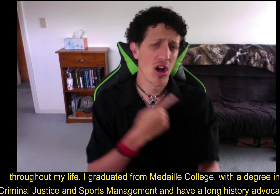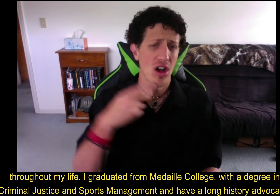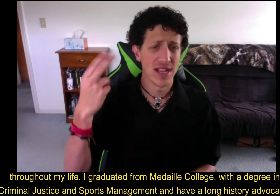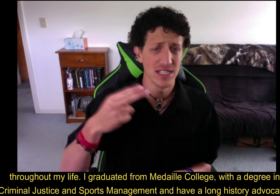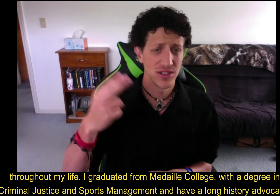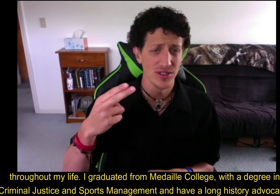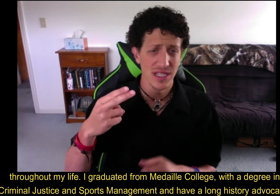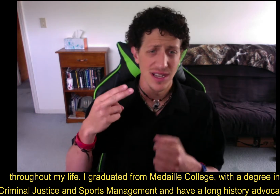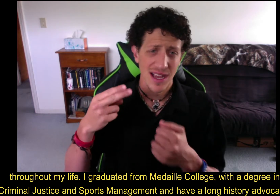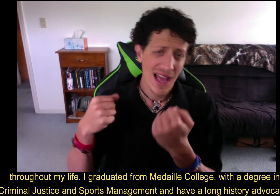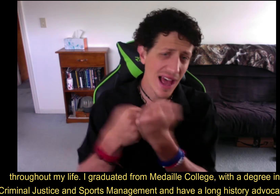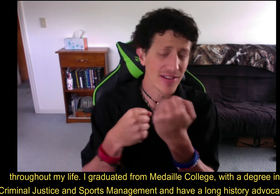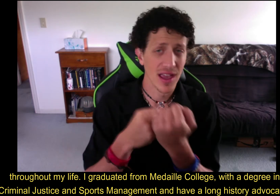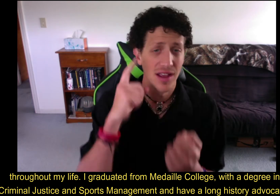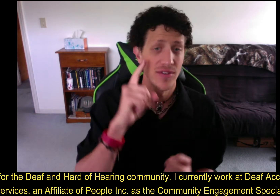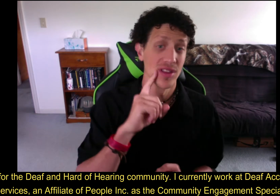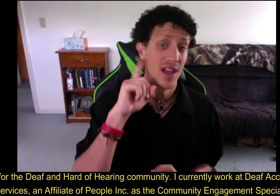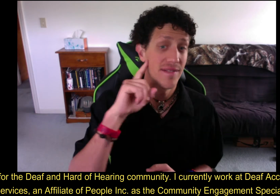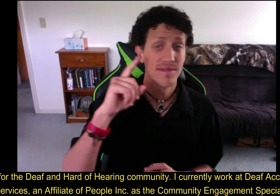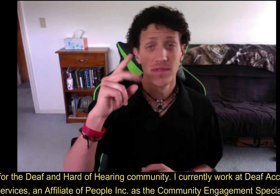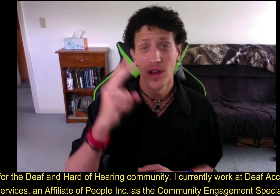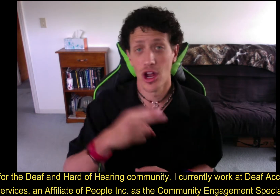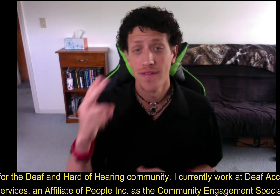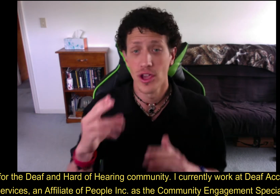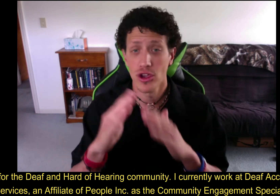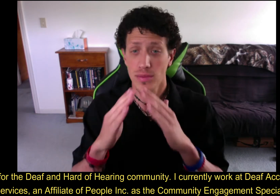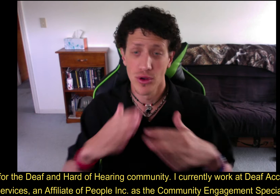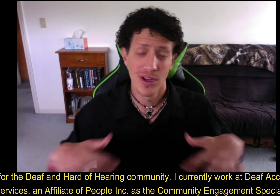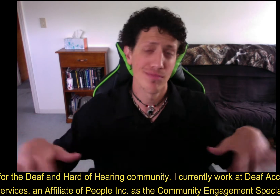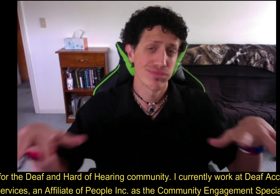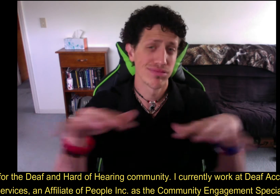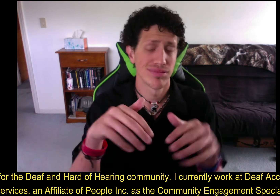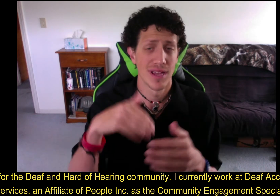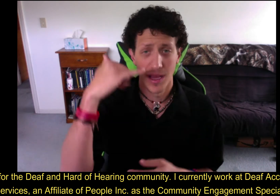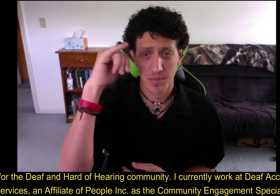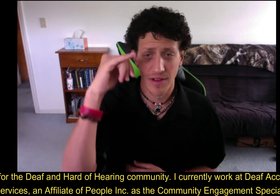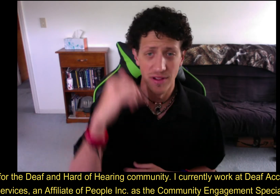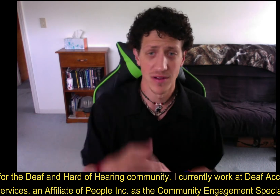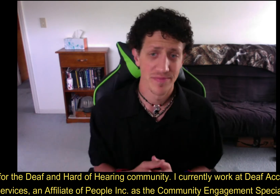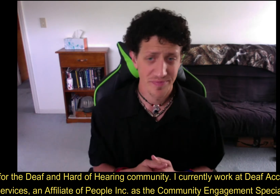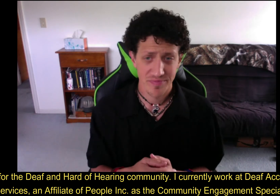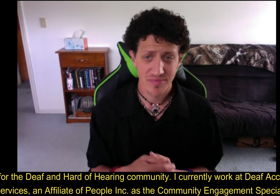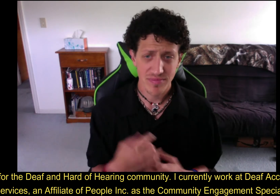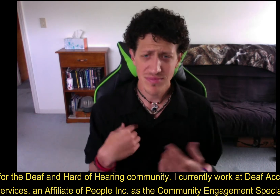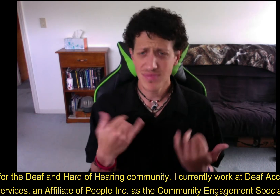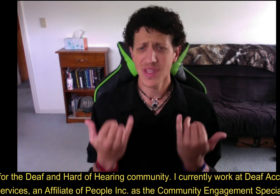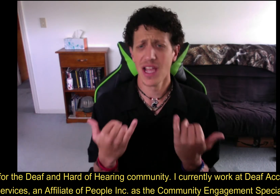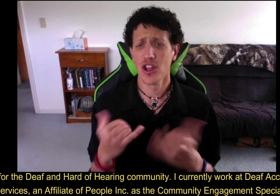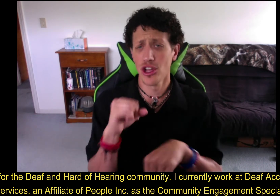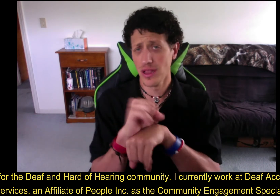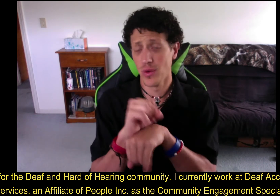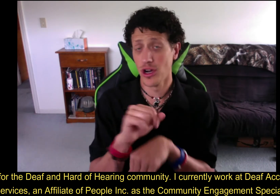history of advocating for the Deaf and Hard of Hearing community in Buffalo. I currently work